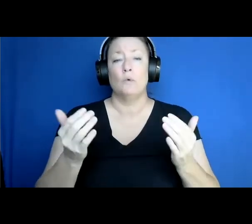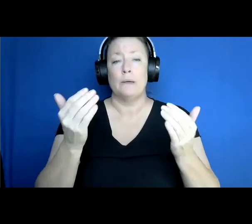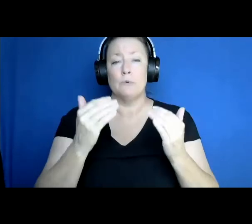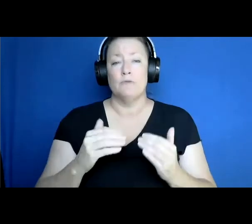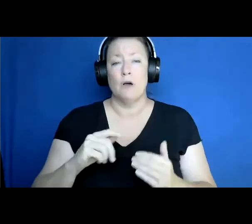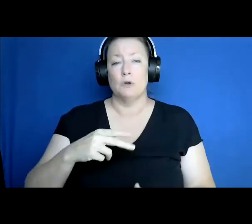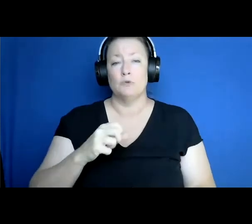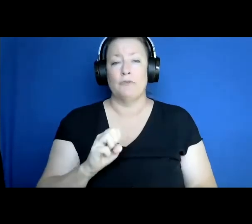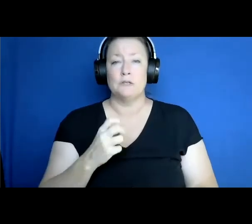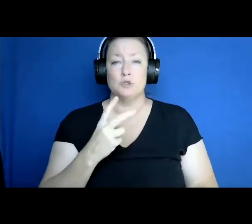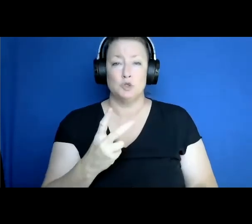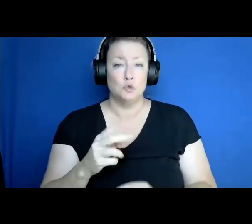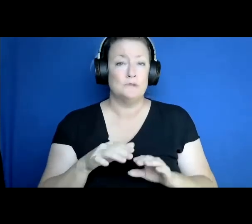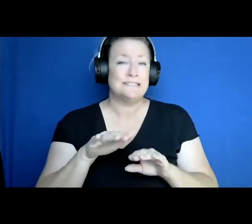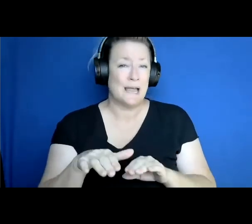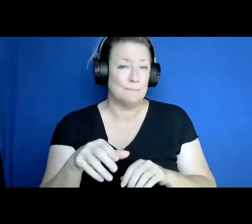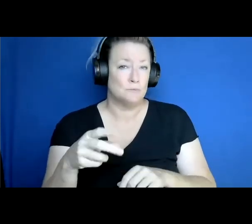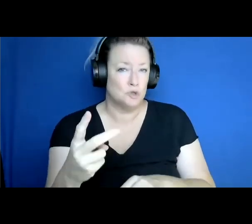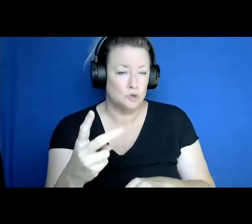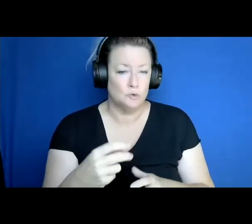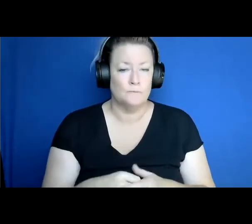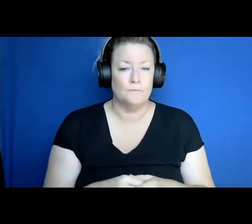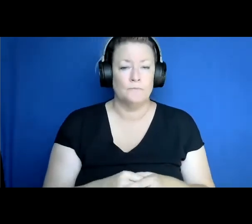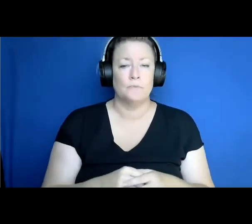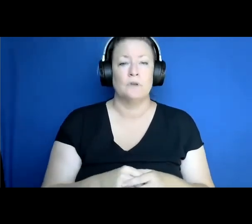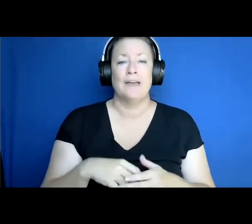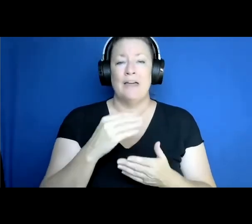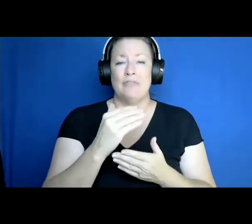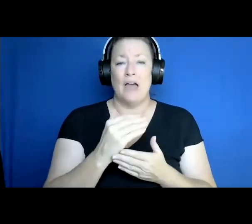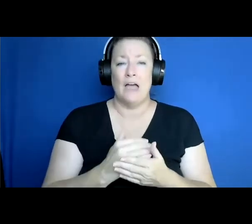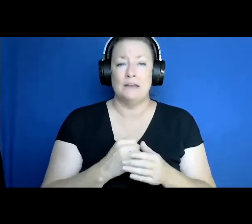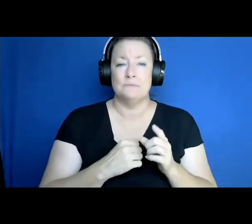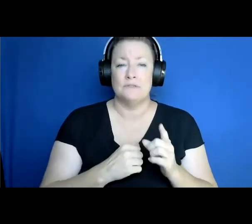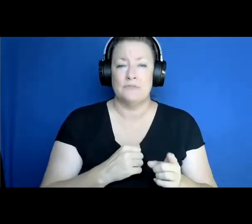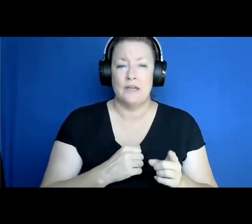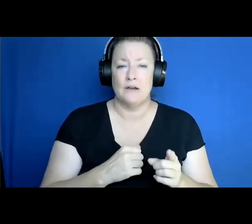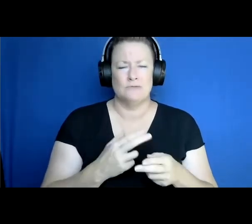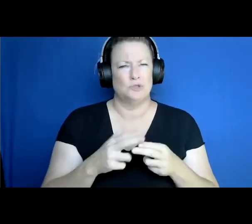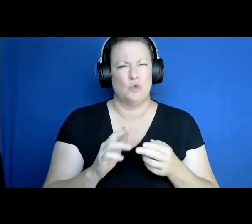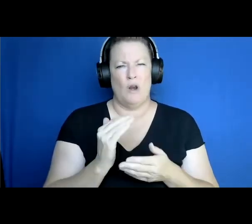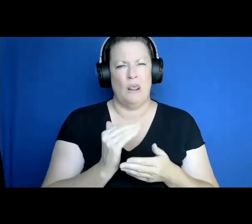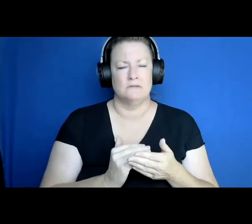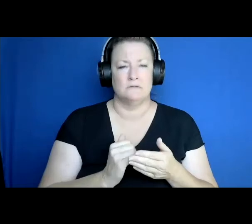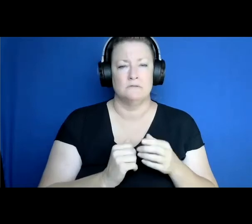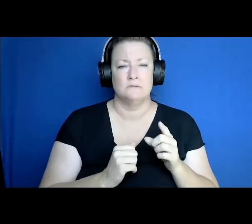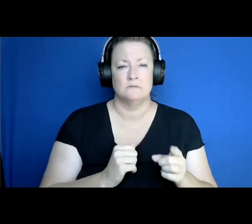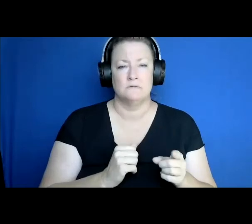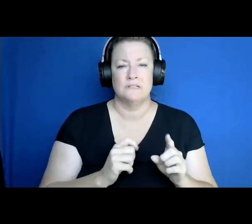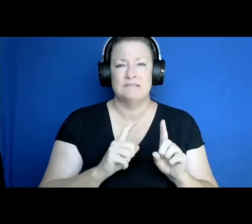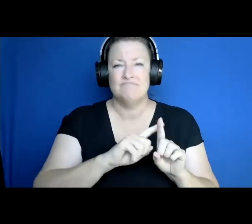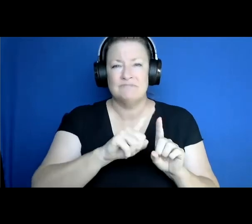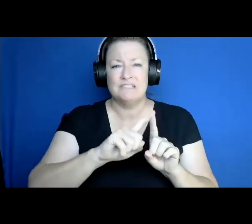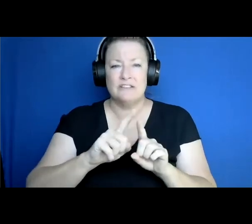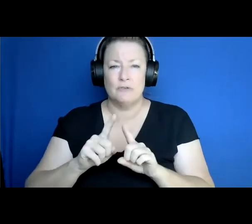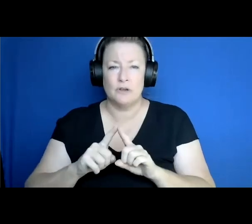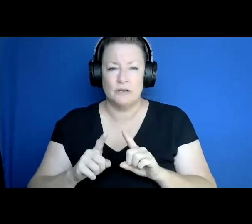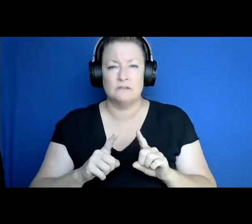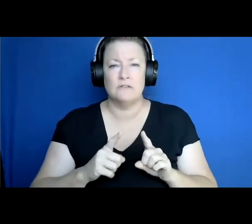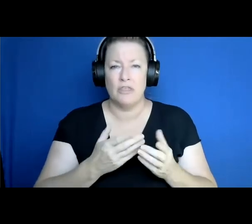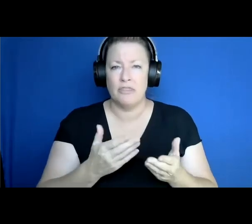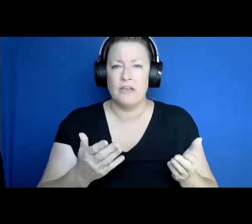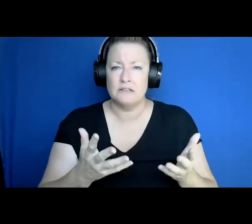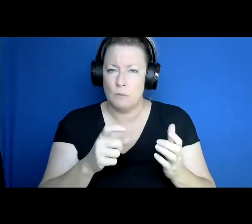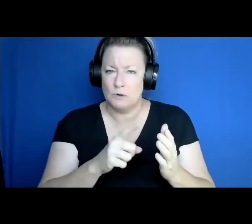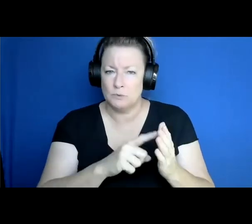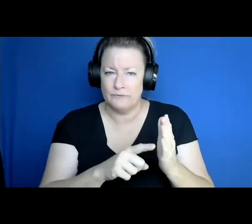2. And the items listed here is a very short list of different factors that we want to investigate for